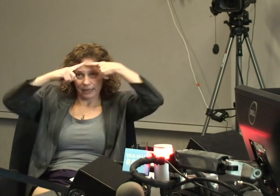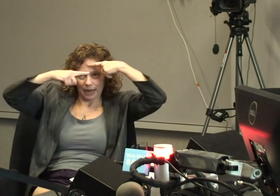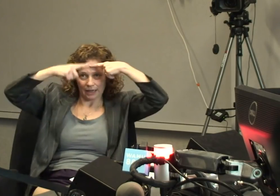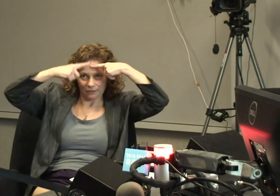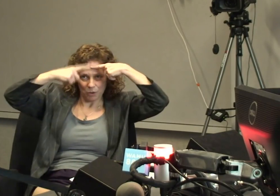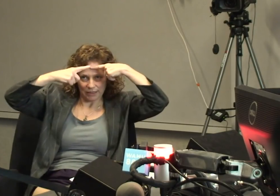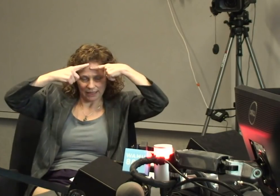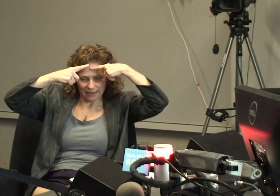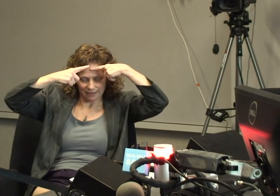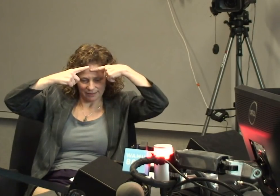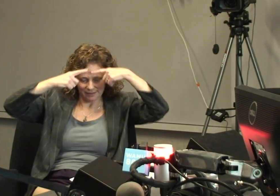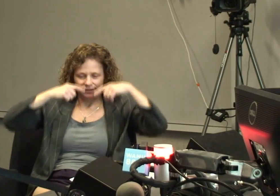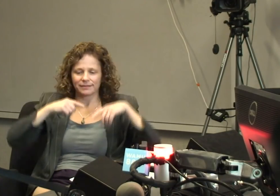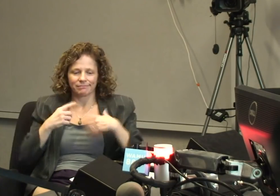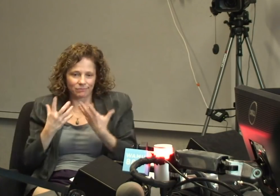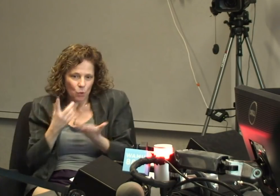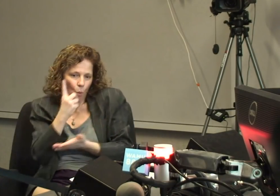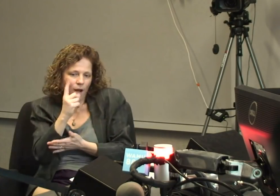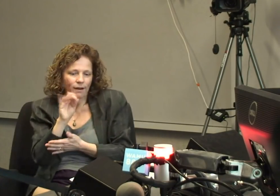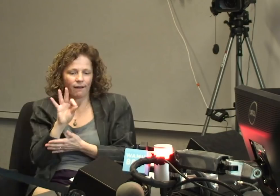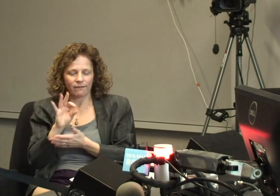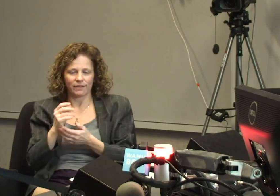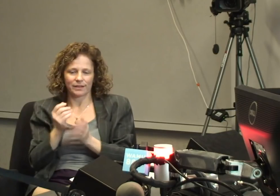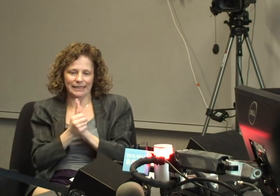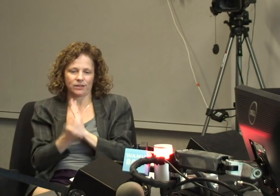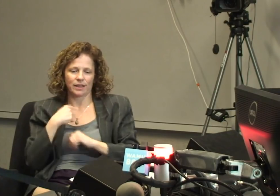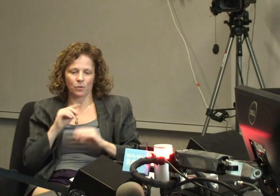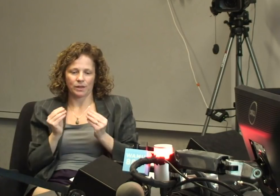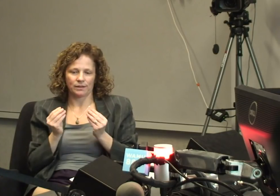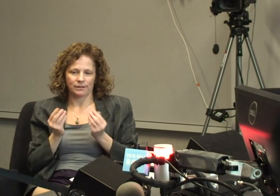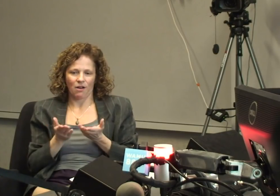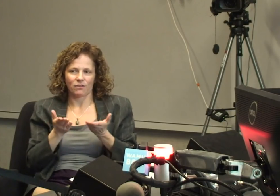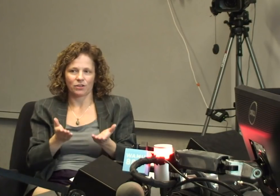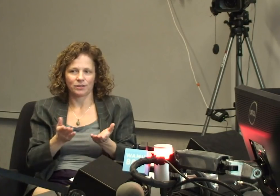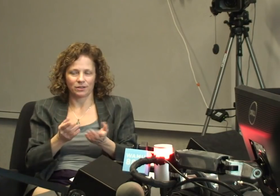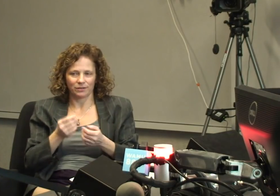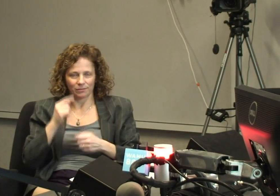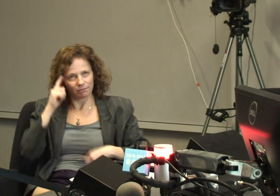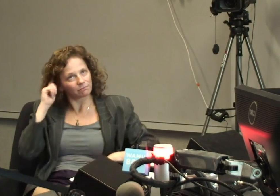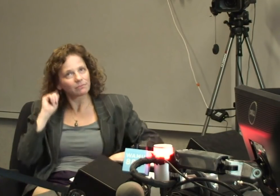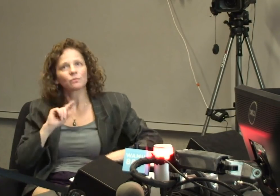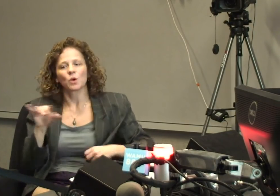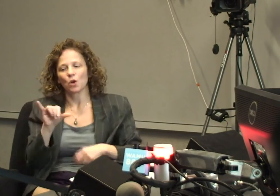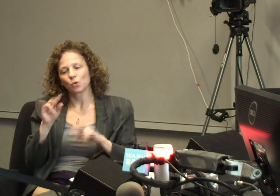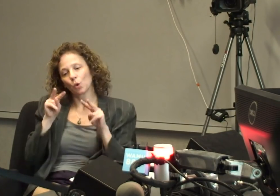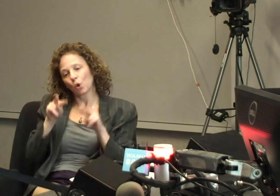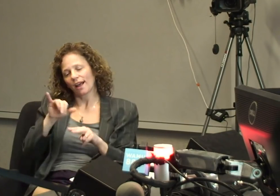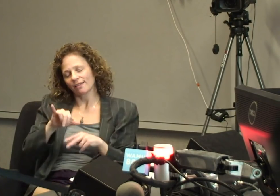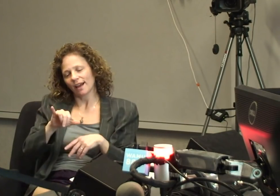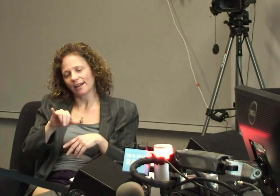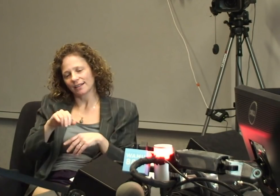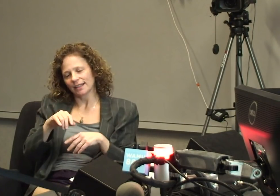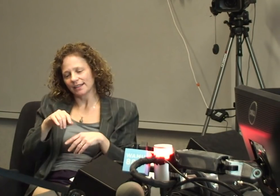this being the case, our program really teaches students to better understand the cognitive processes. And that's one of the skills that we work with our students on